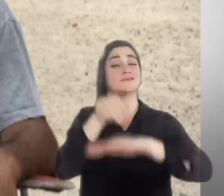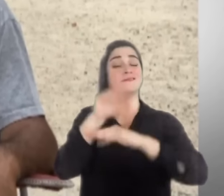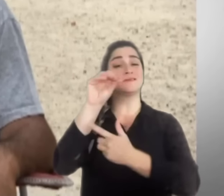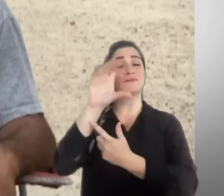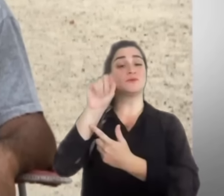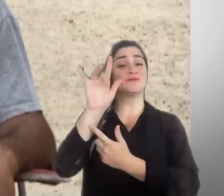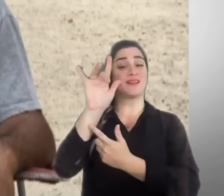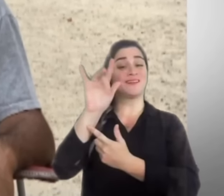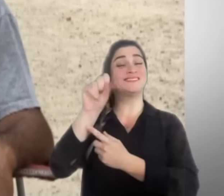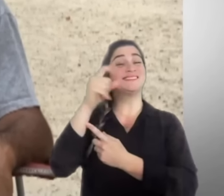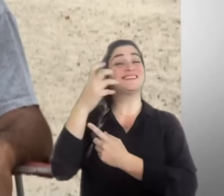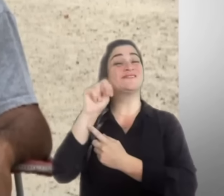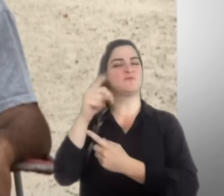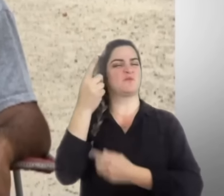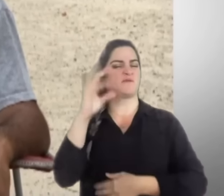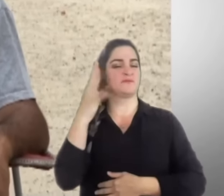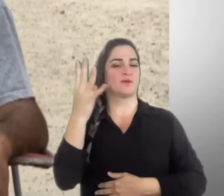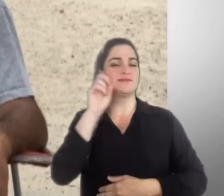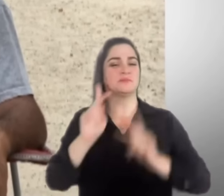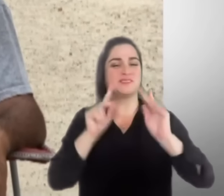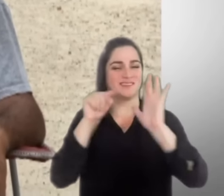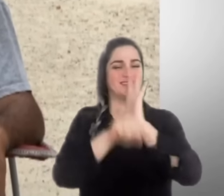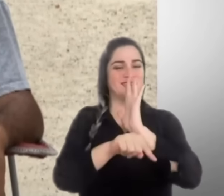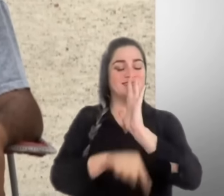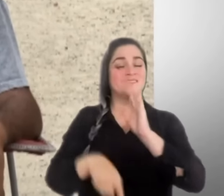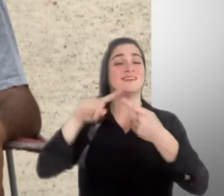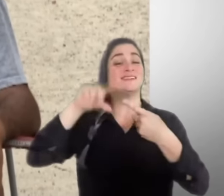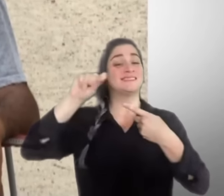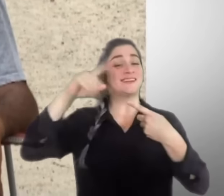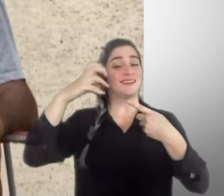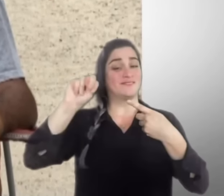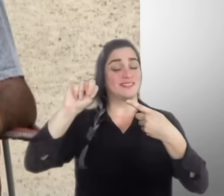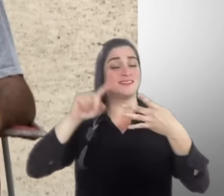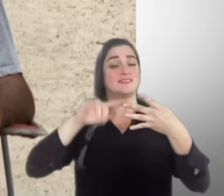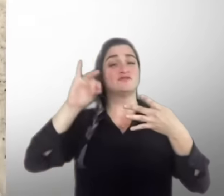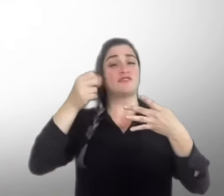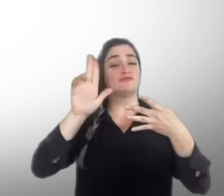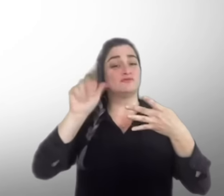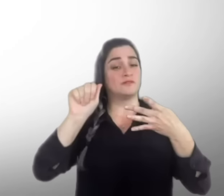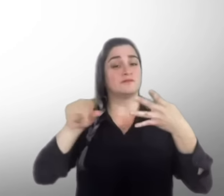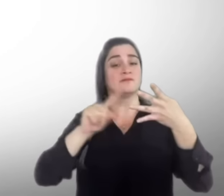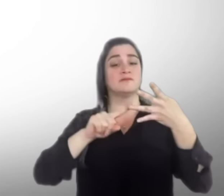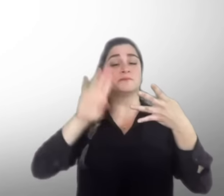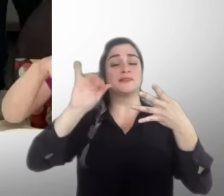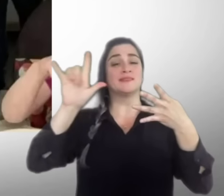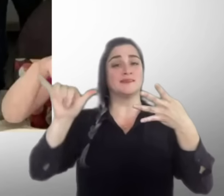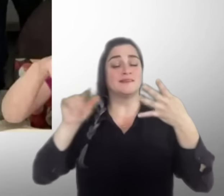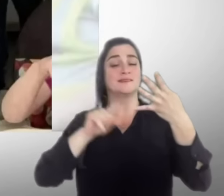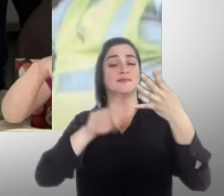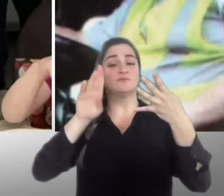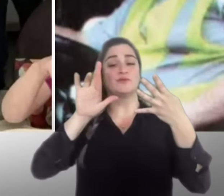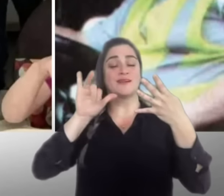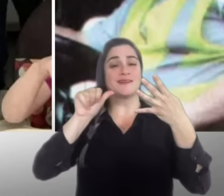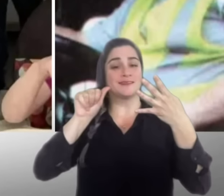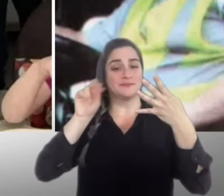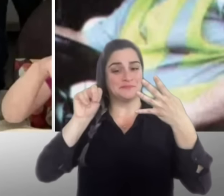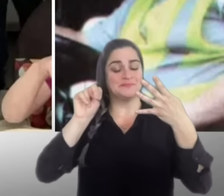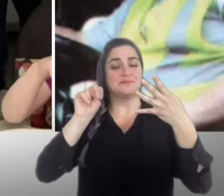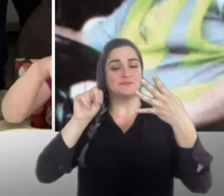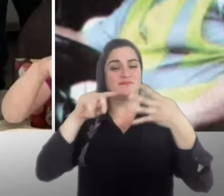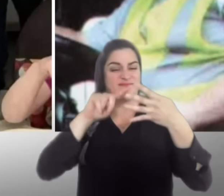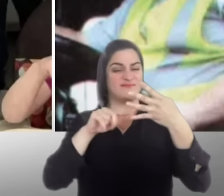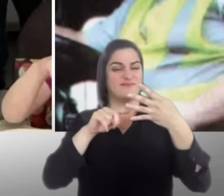October 25th, Steven was one of four deaf people killed. Steven Vezella, Joshua Seal, Billy Brackett, and Brian